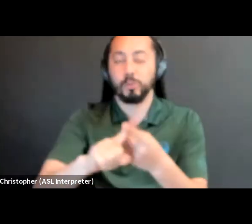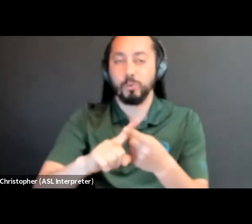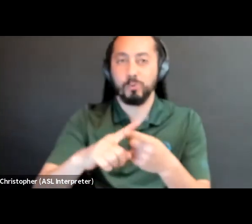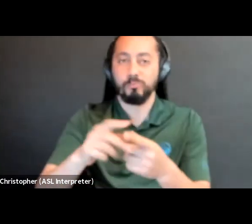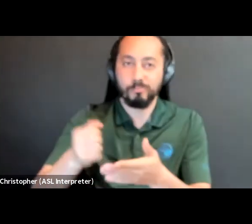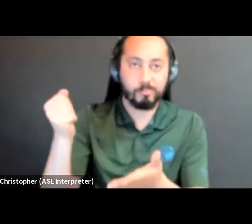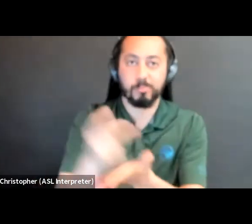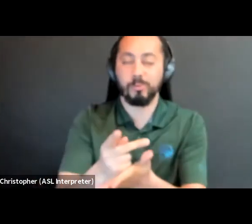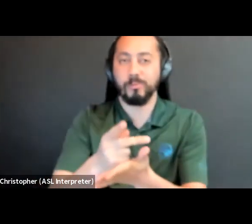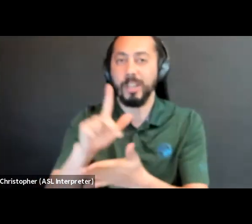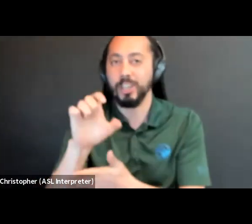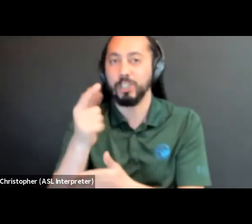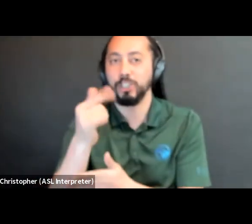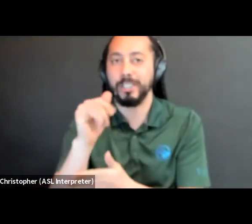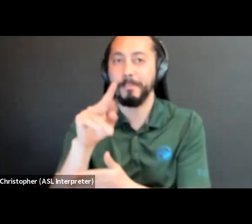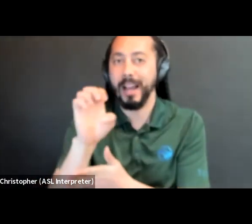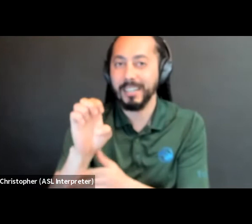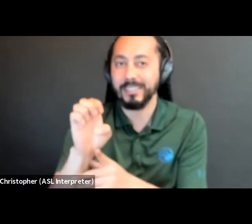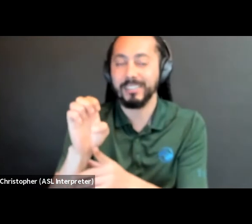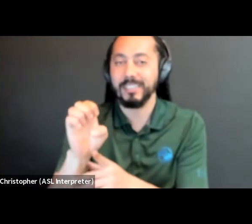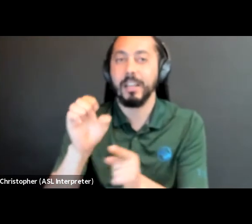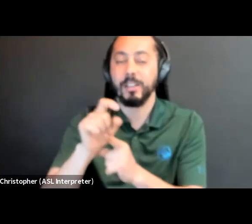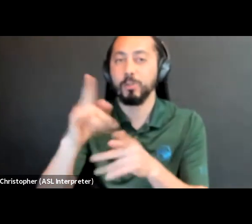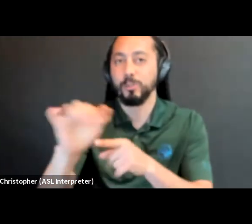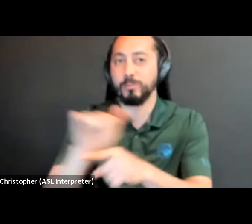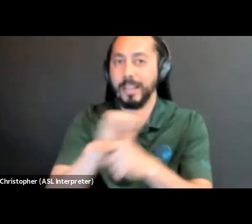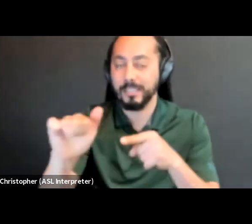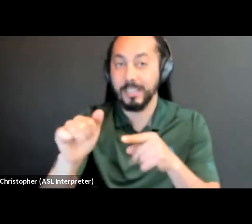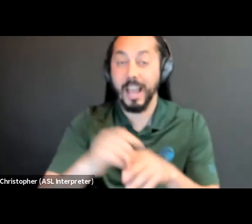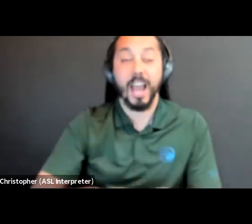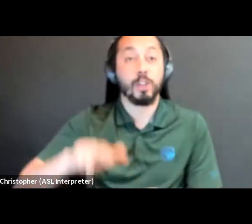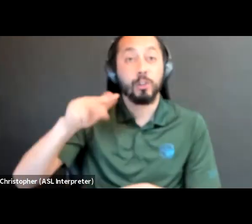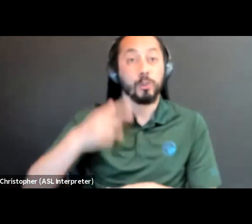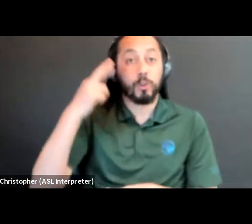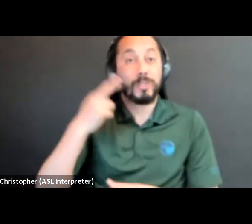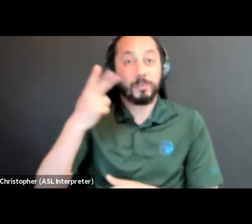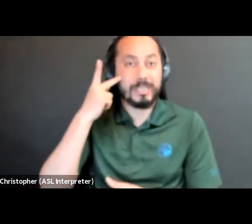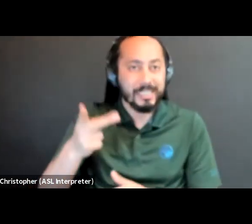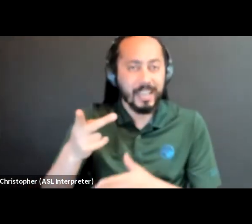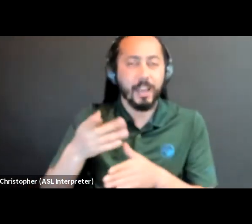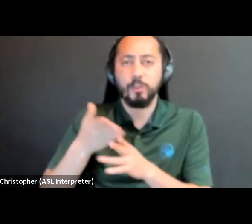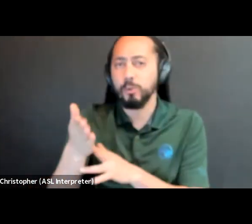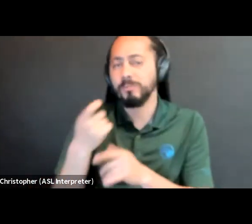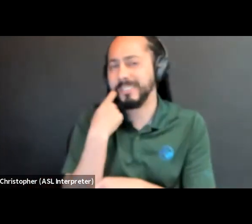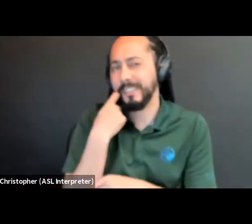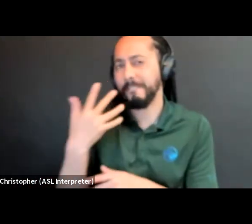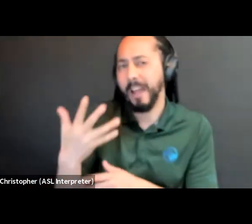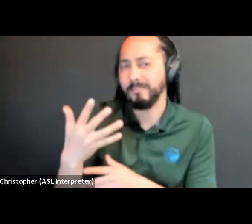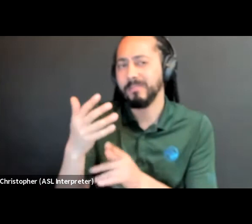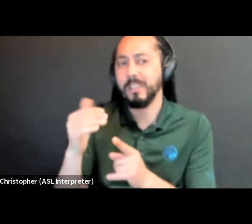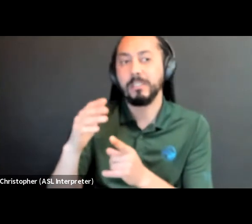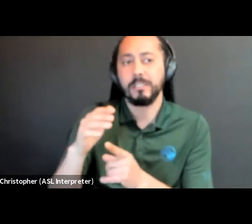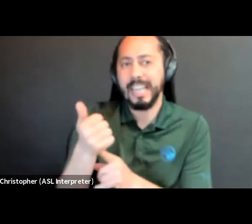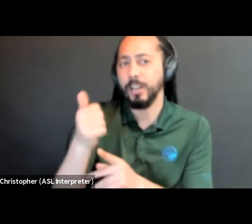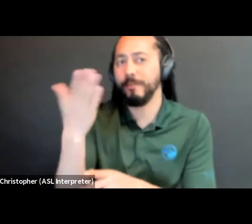discourse and those practices. And the third reason is that we've also seen over the last 10 to 15 years an increased popularity in different